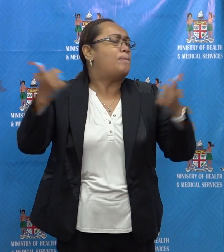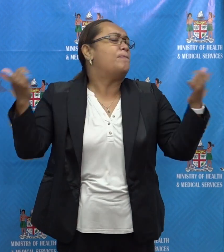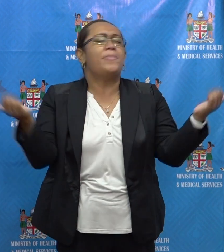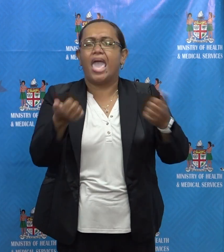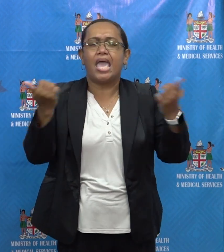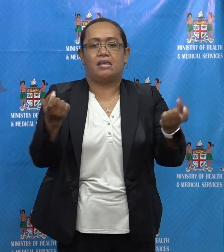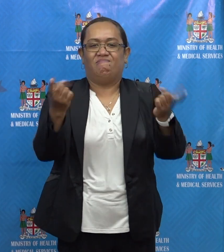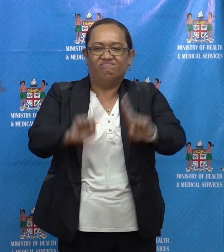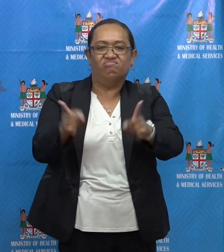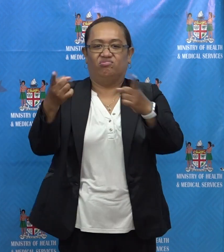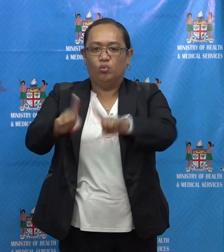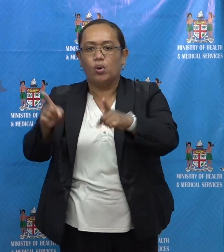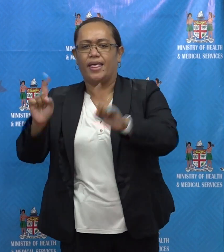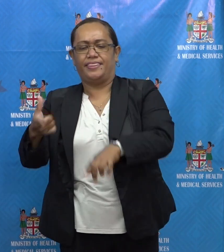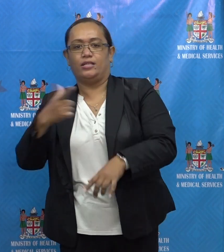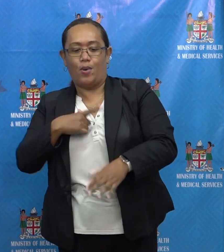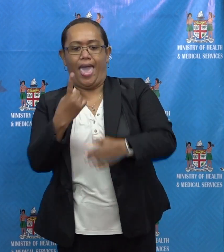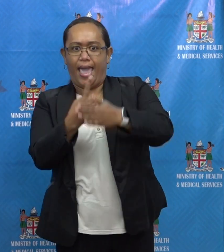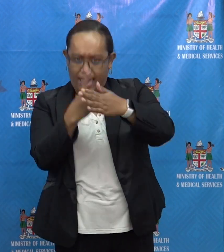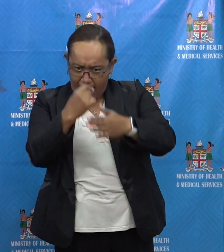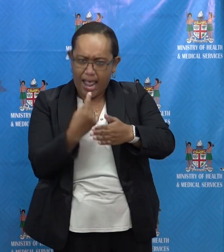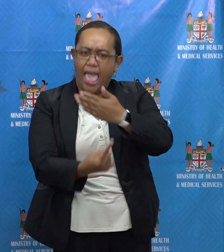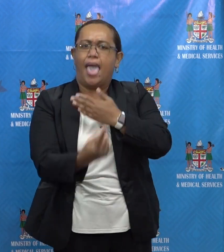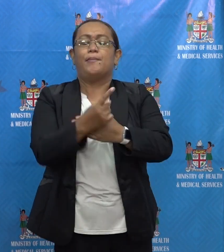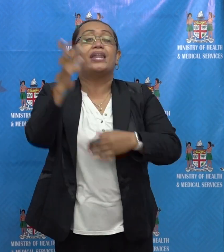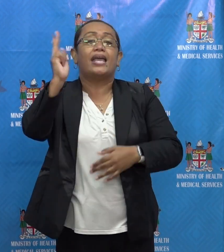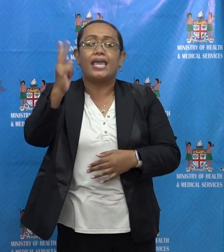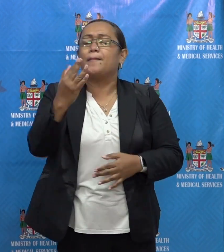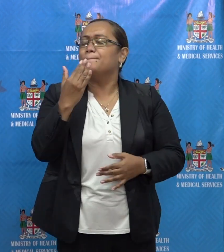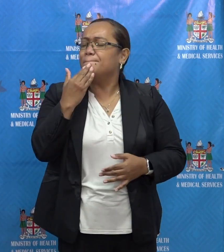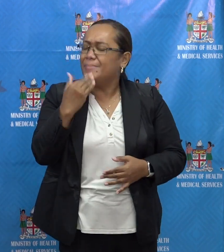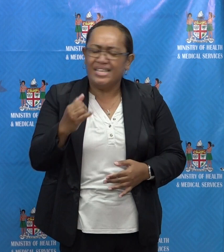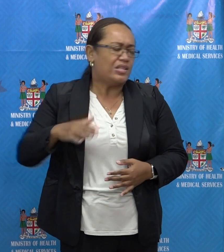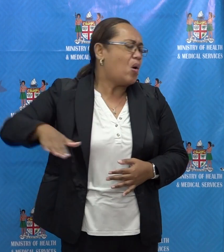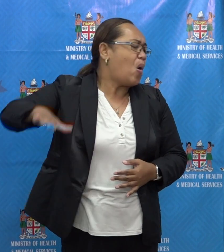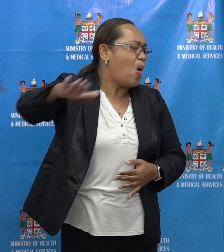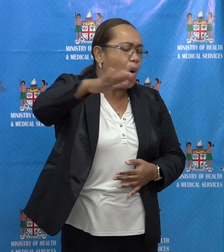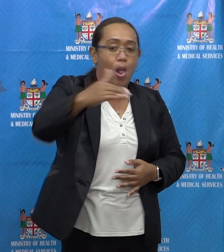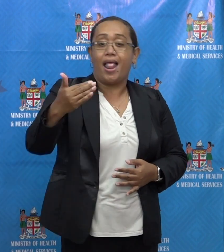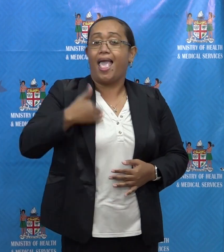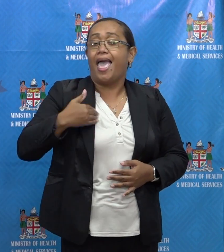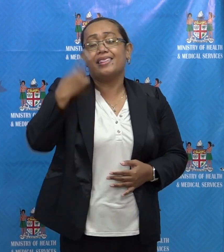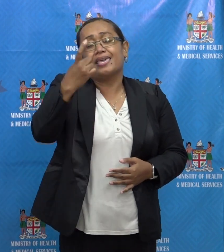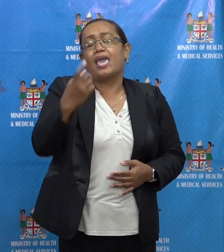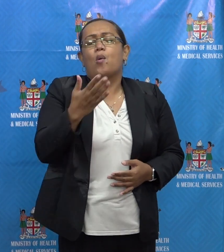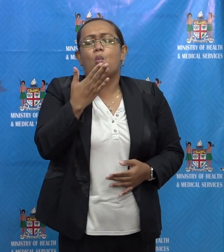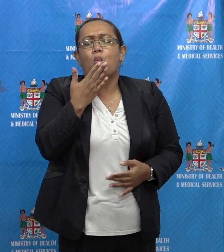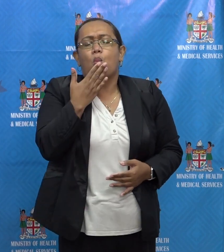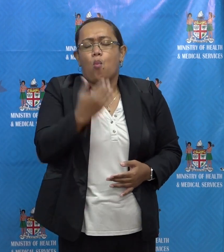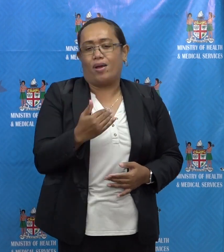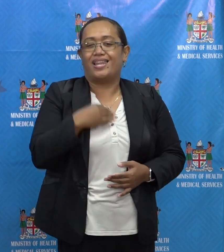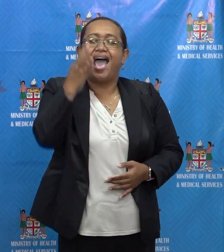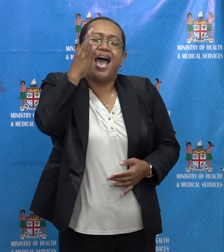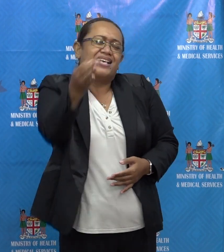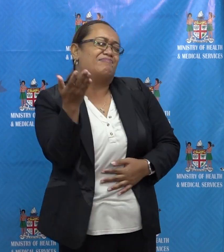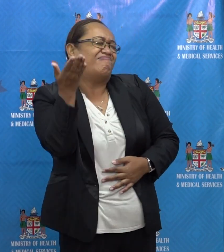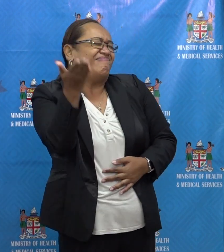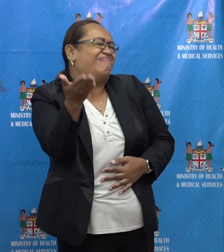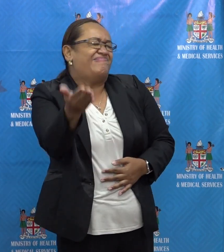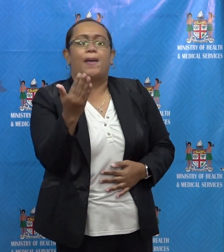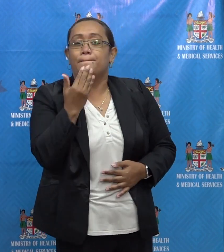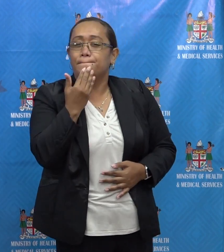this happen again. So on behalf of all healthcare workers, I ask the public,